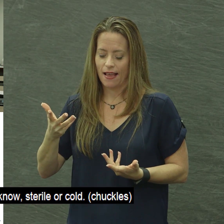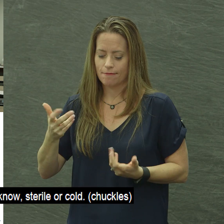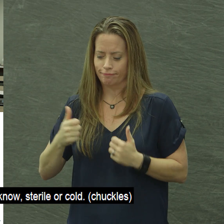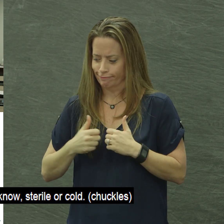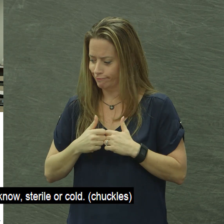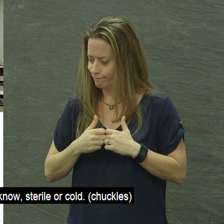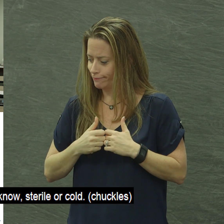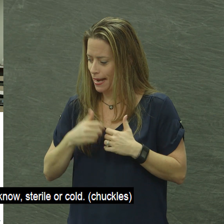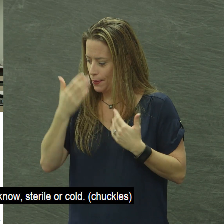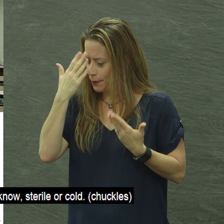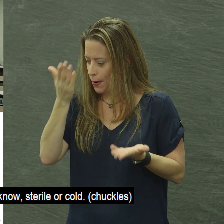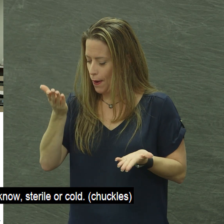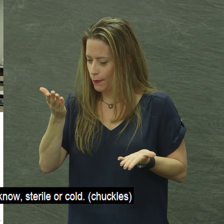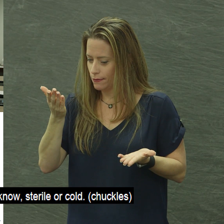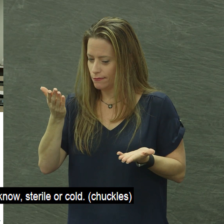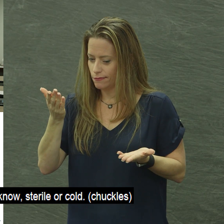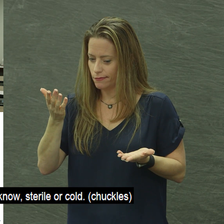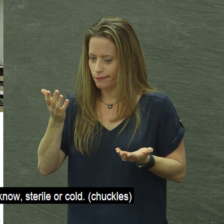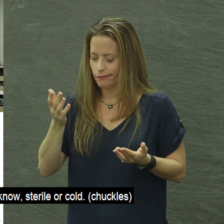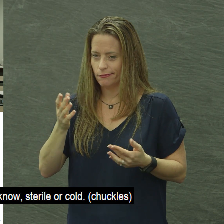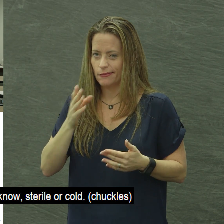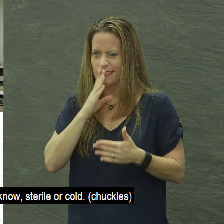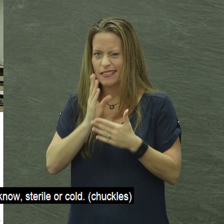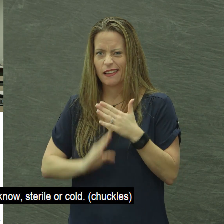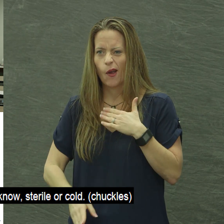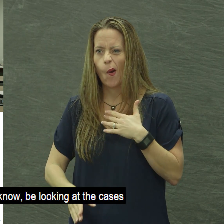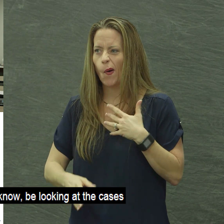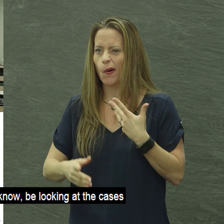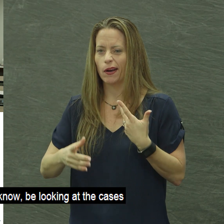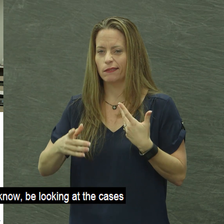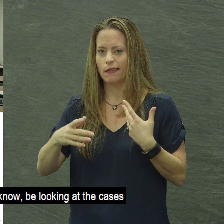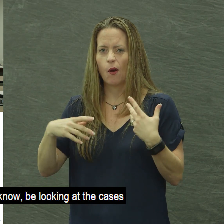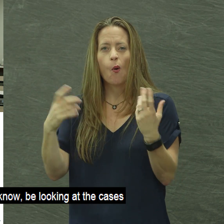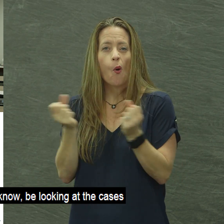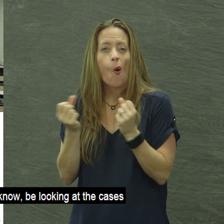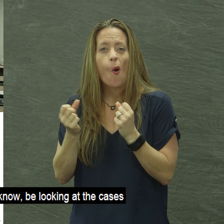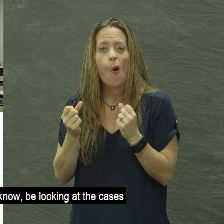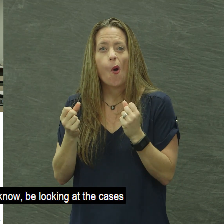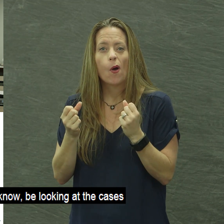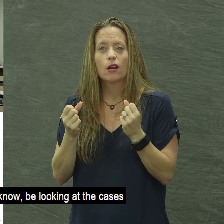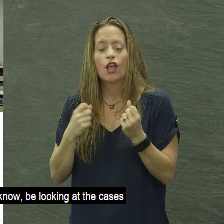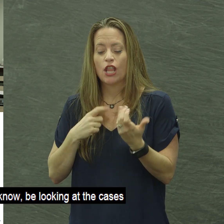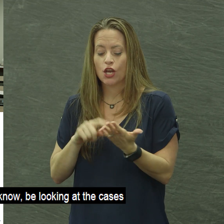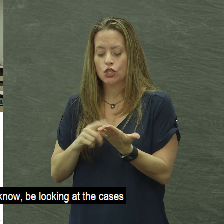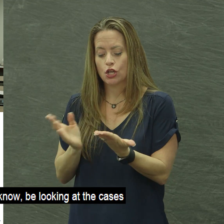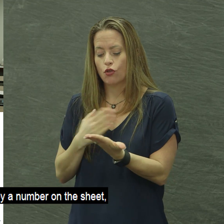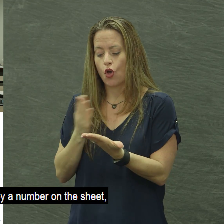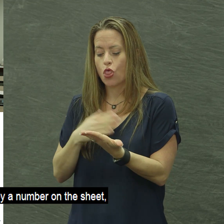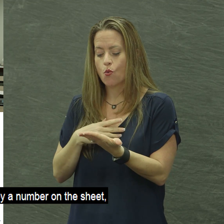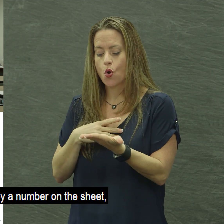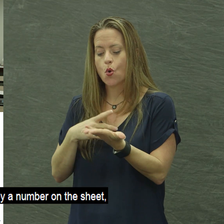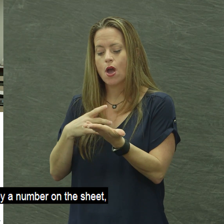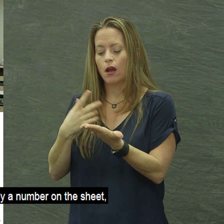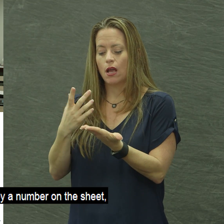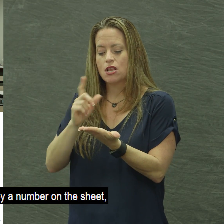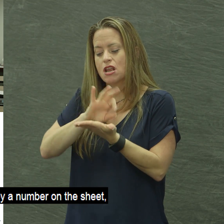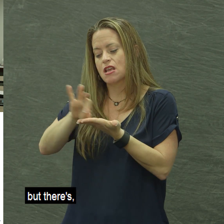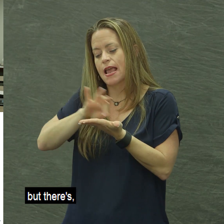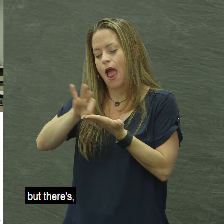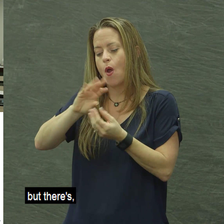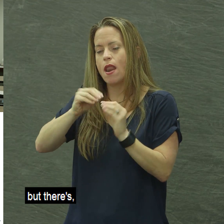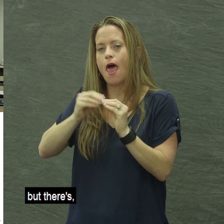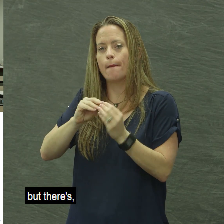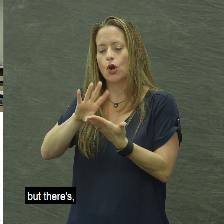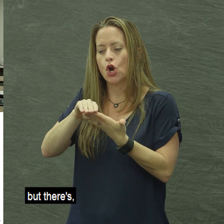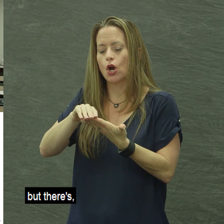I don't know, sterile or cold, be looking at the cases by a number on a sheet,